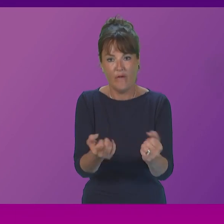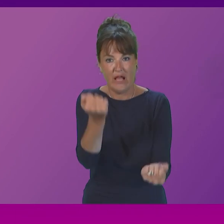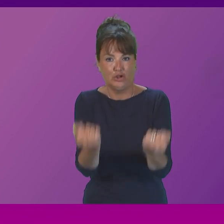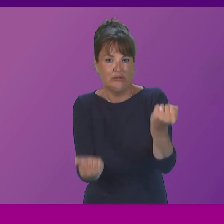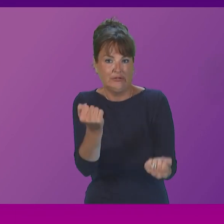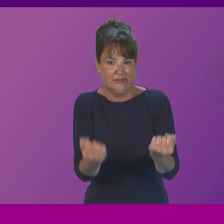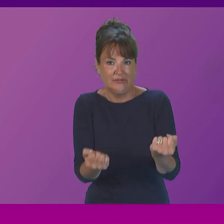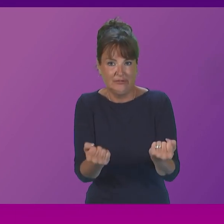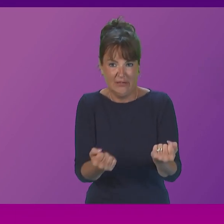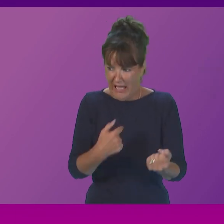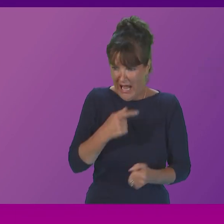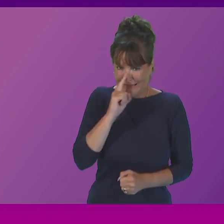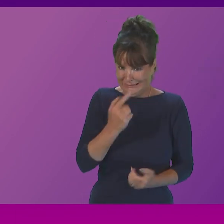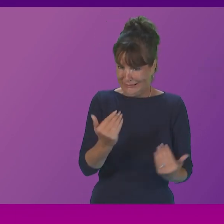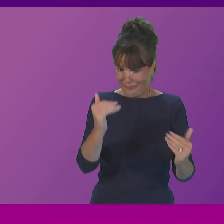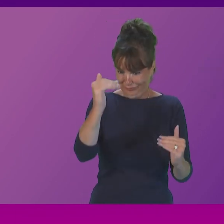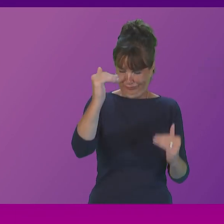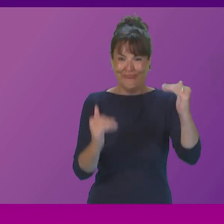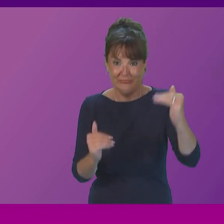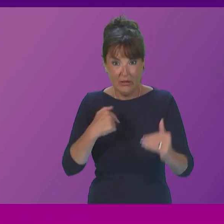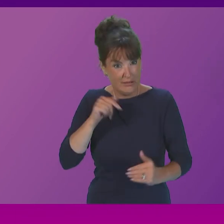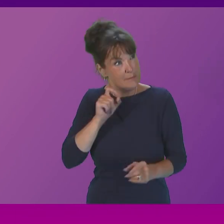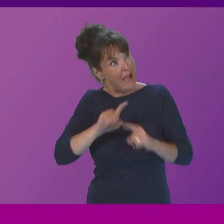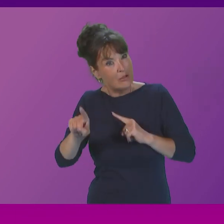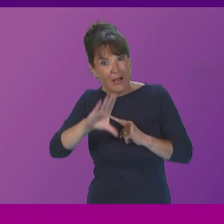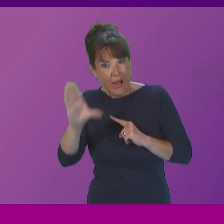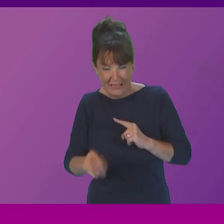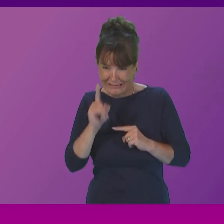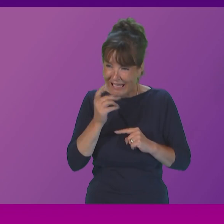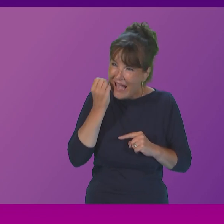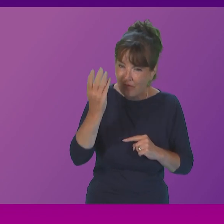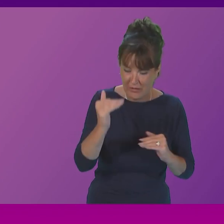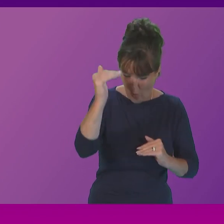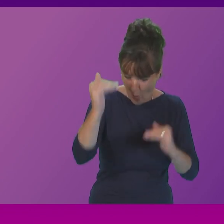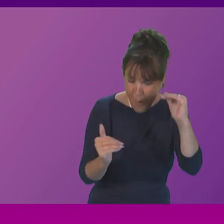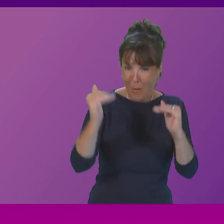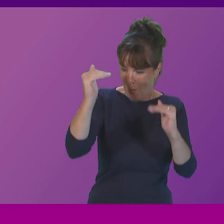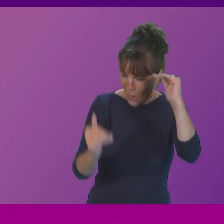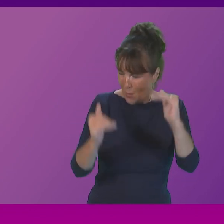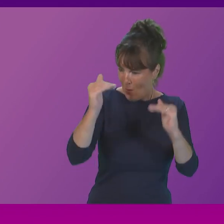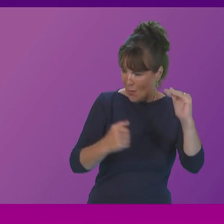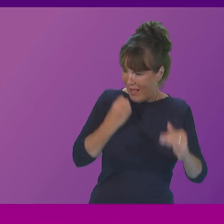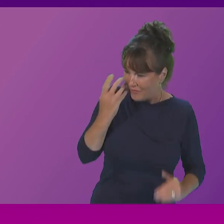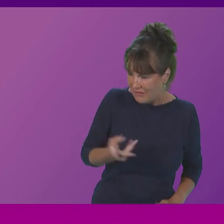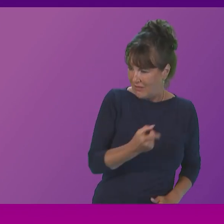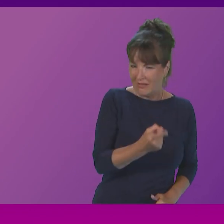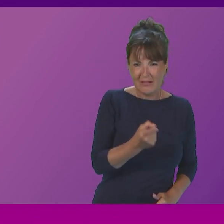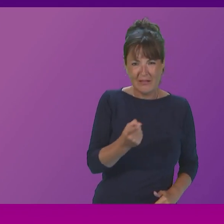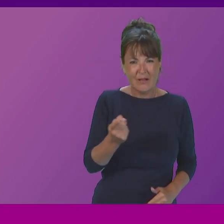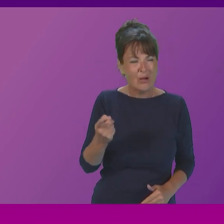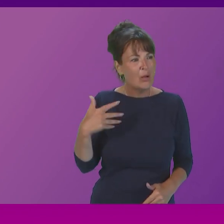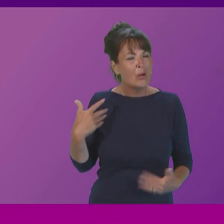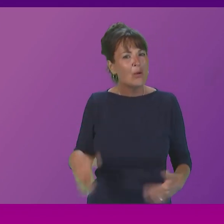very, very close and up front and in your face every single day, I think gave me a very, very clear sense of